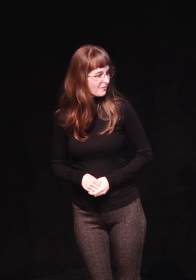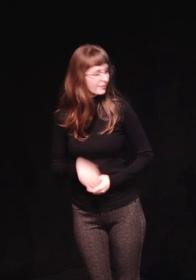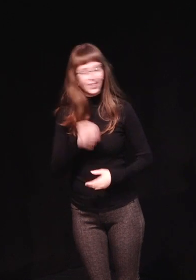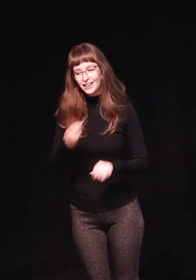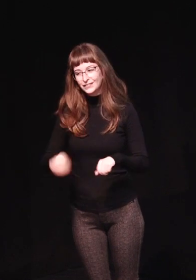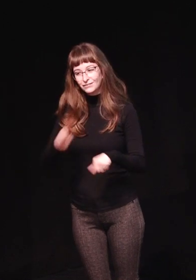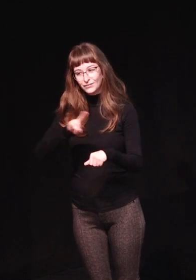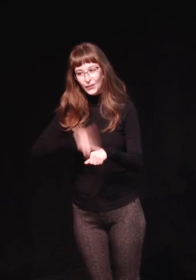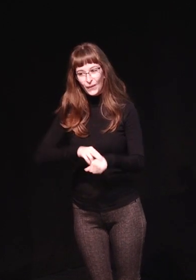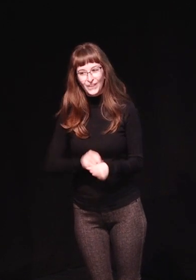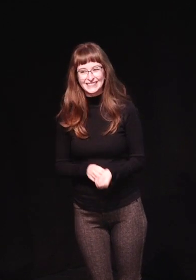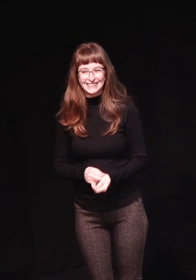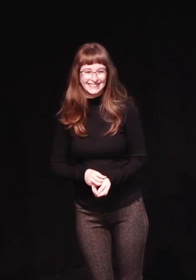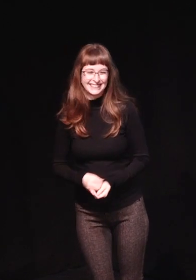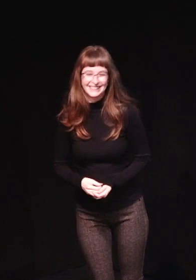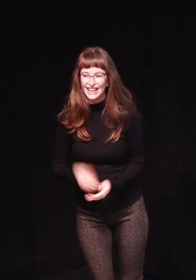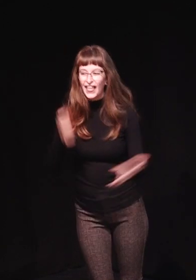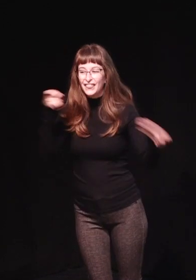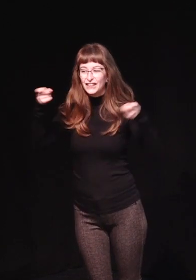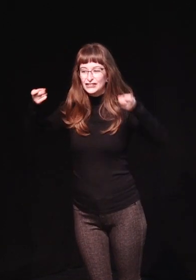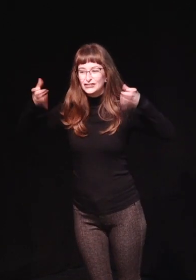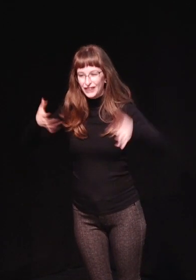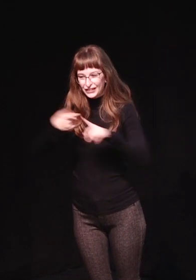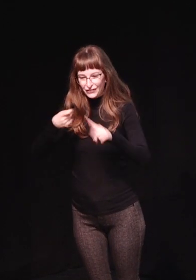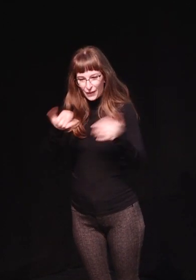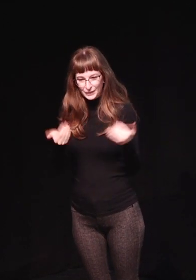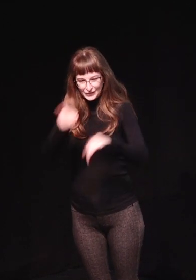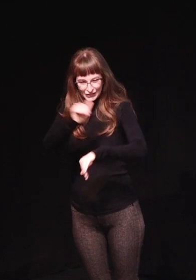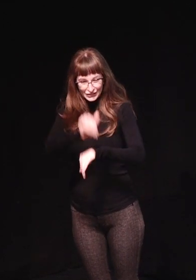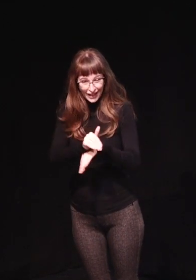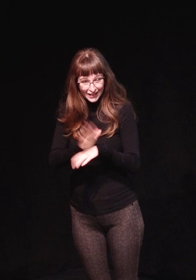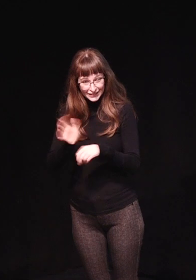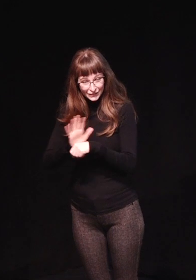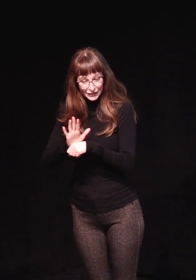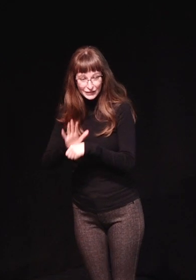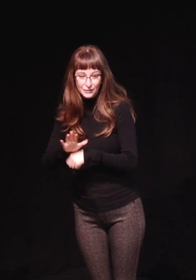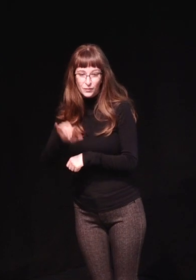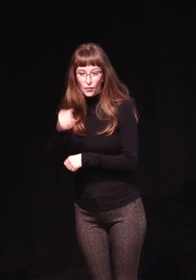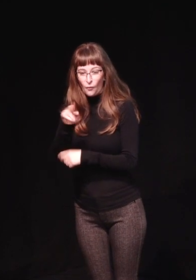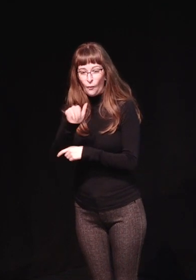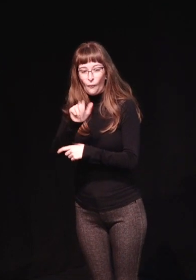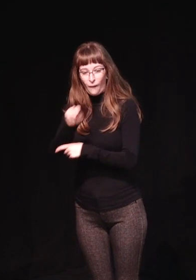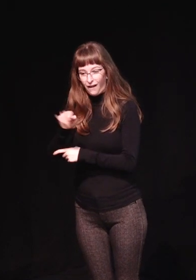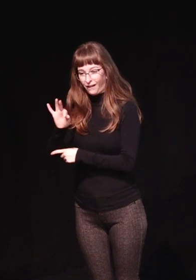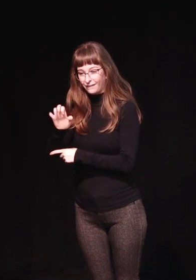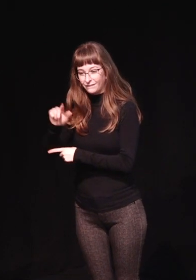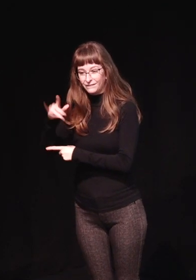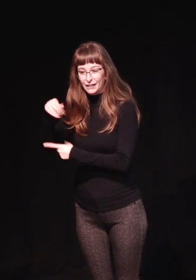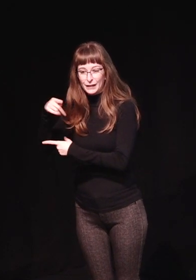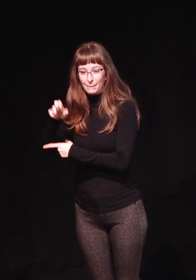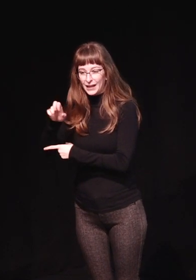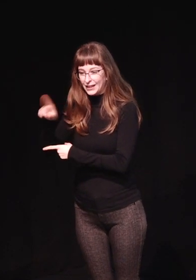Of course, the director of tonight's opening night film, Juan Felipe Zuleta, who will be premiering his